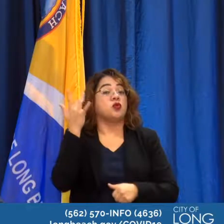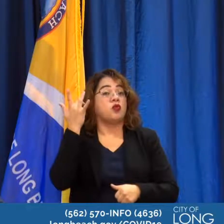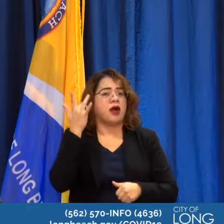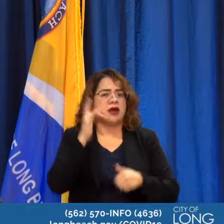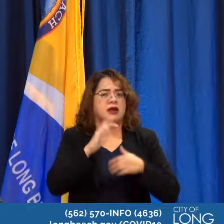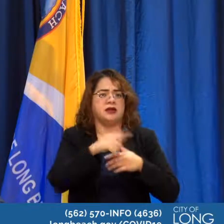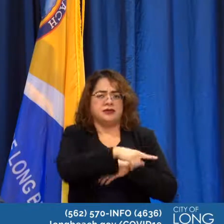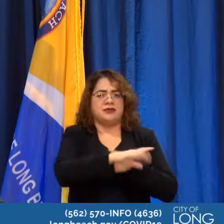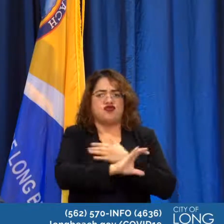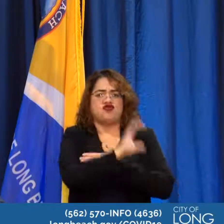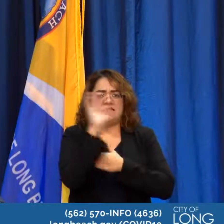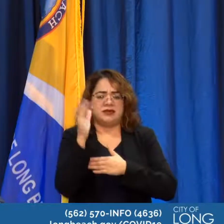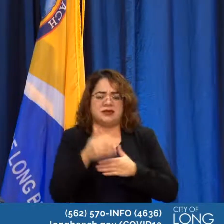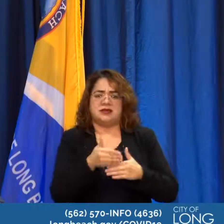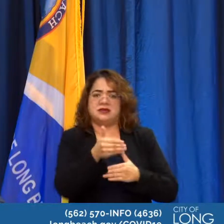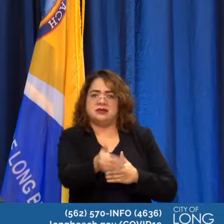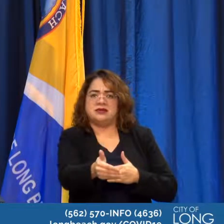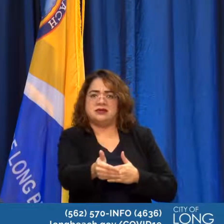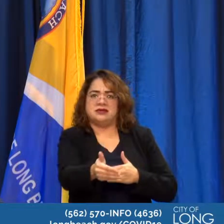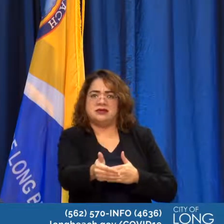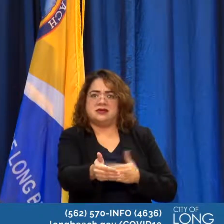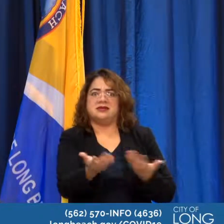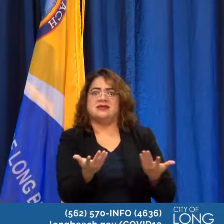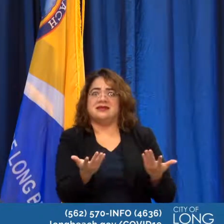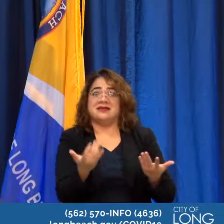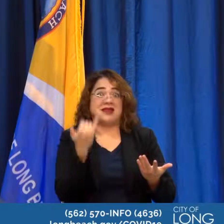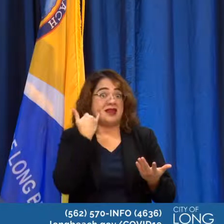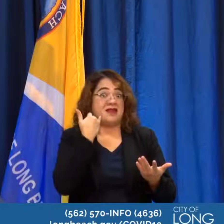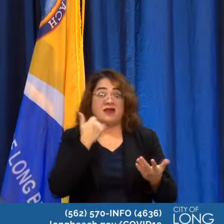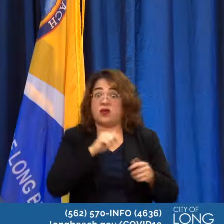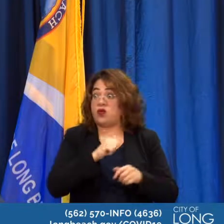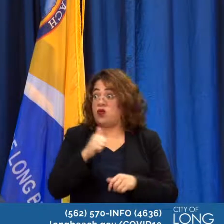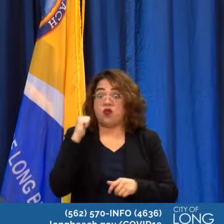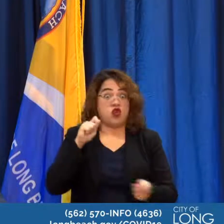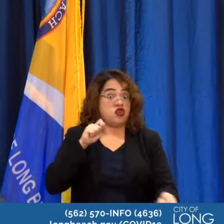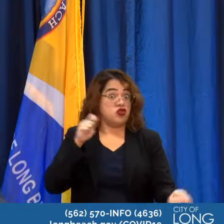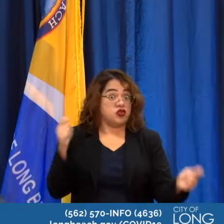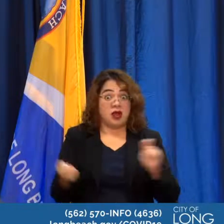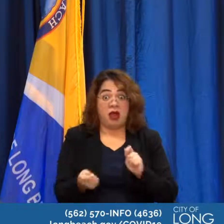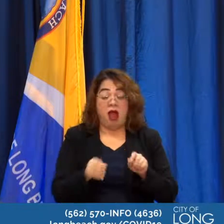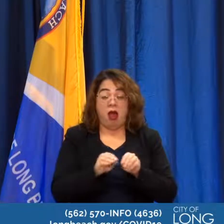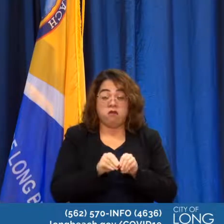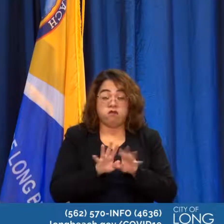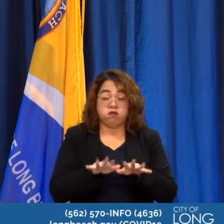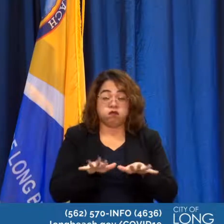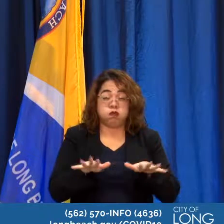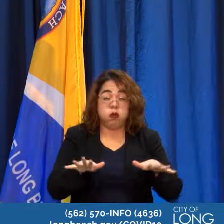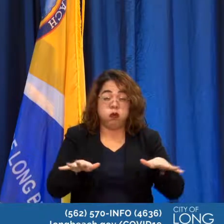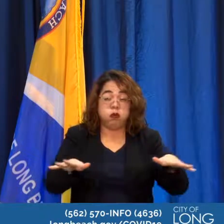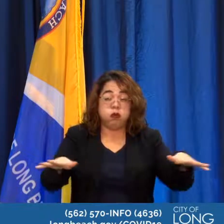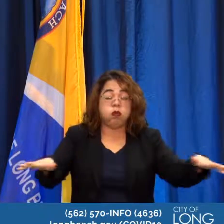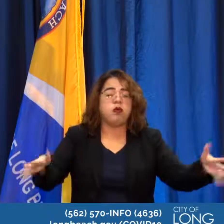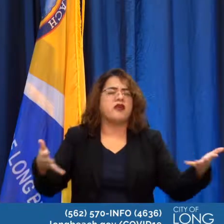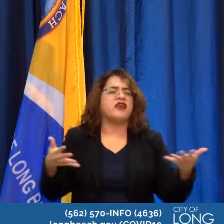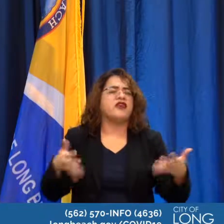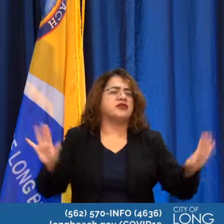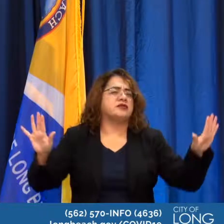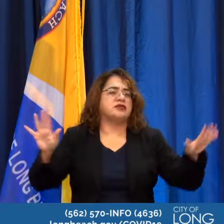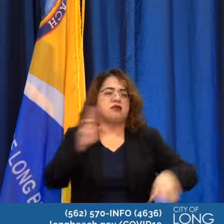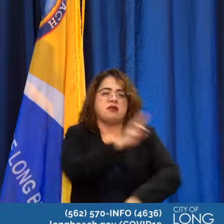if things don't change. And this isn't just about COVID-19. This is also about what